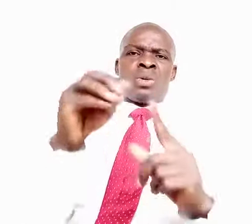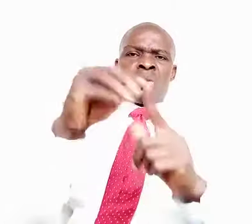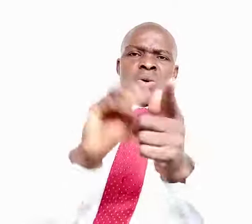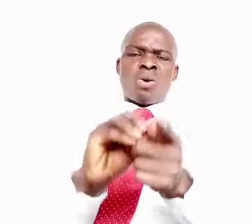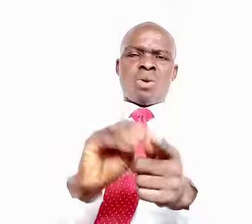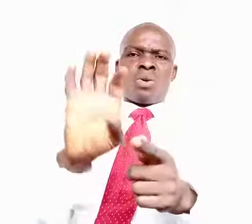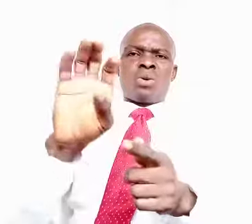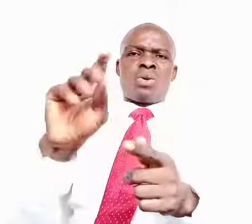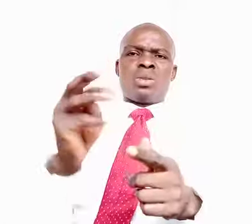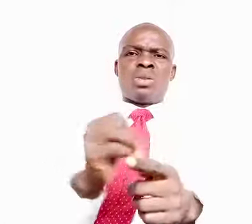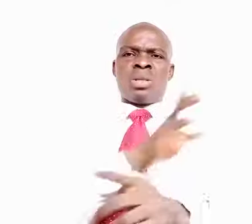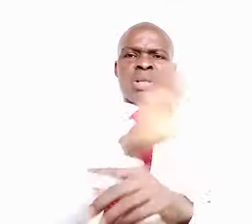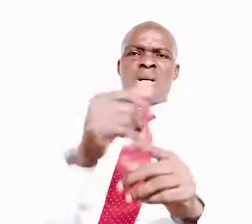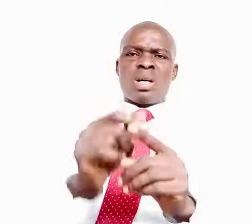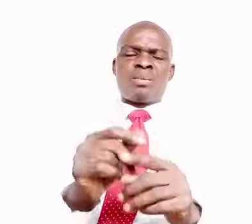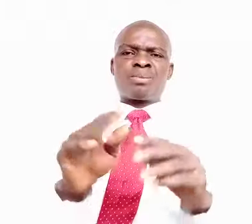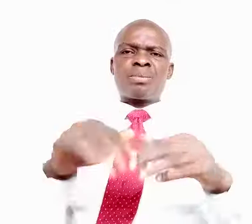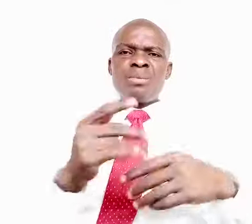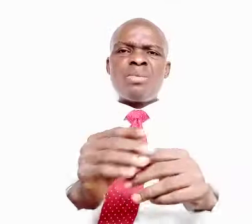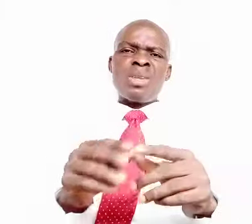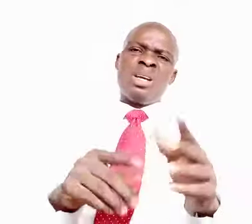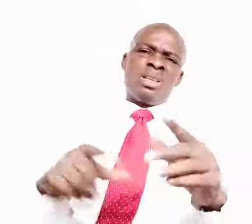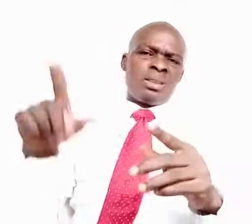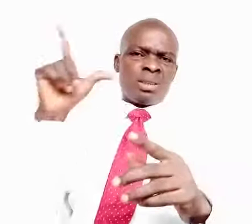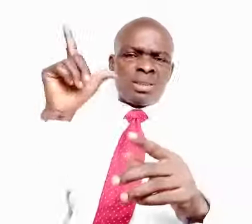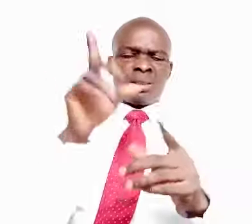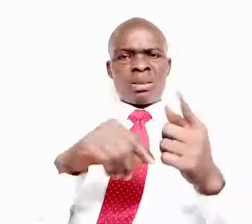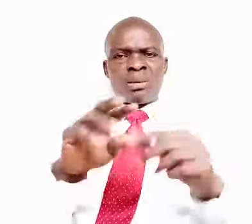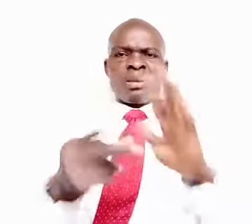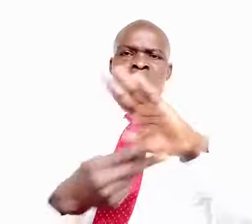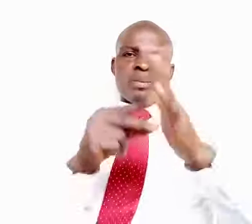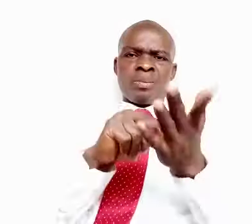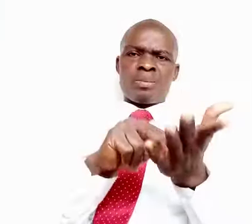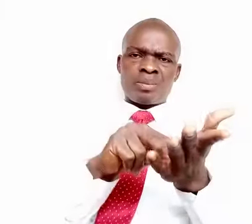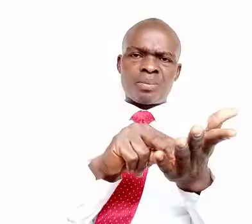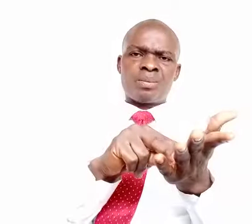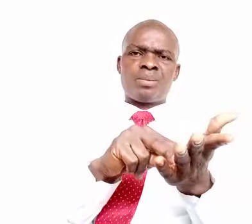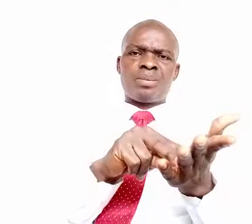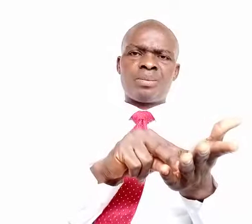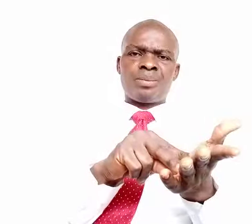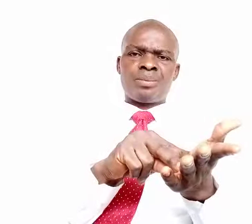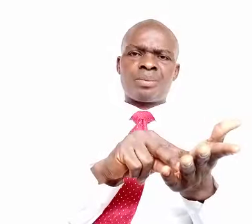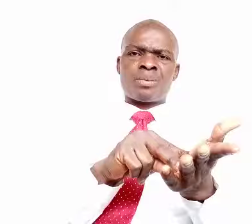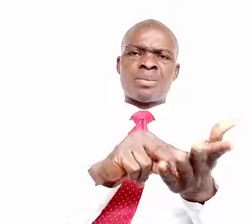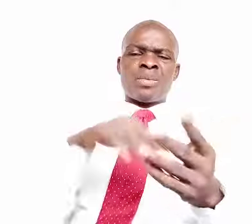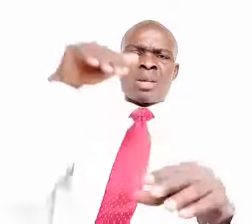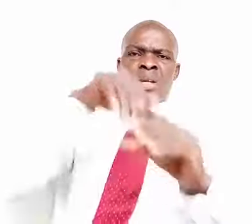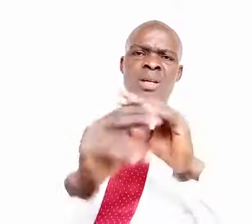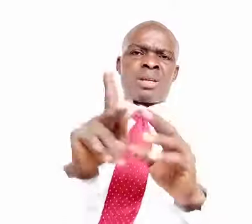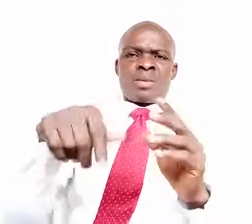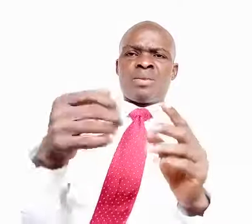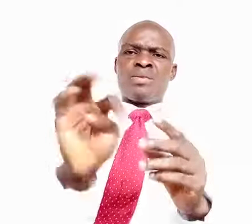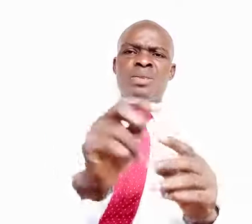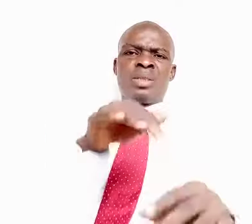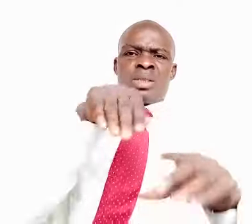chroneme, and have distinct meaning. A phoneme is a distinct unit